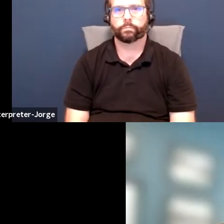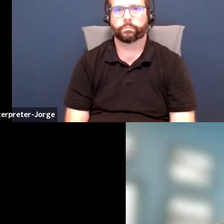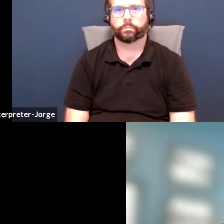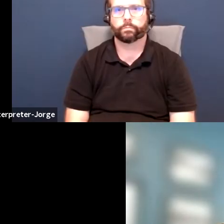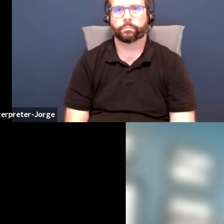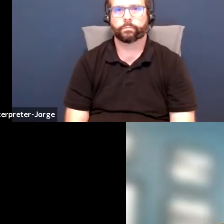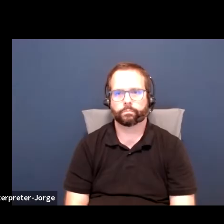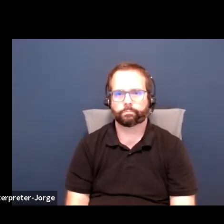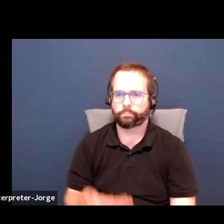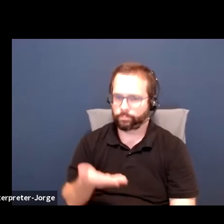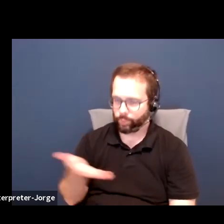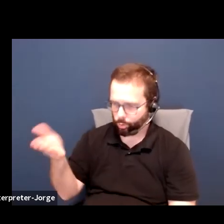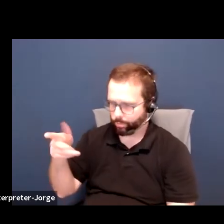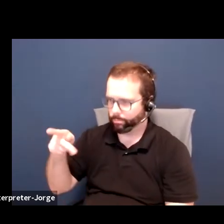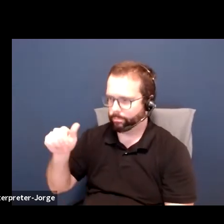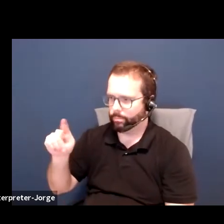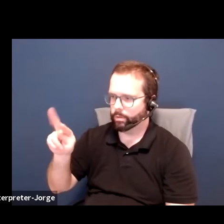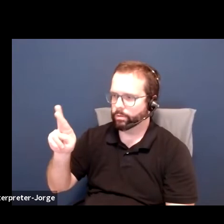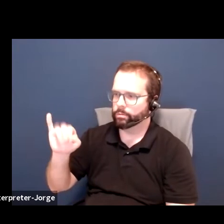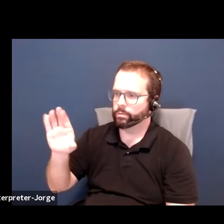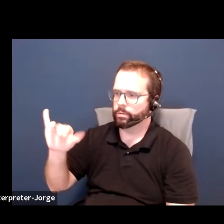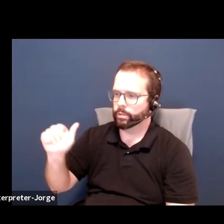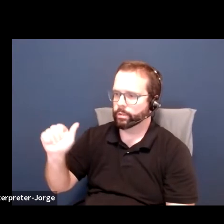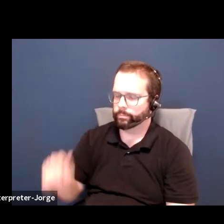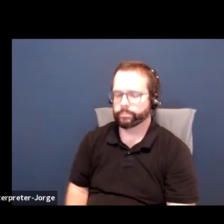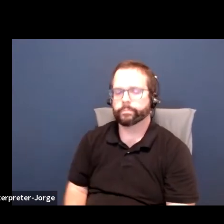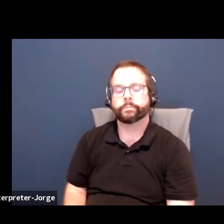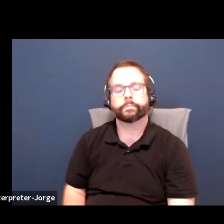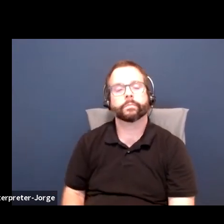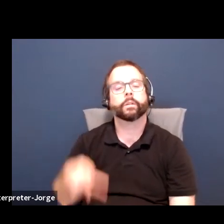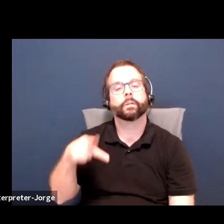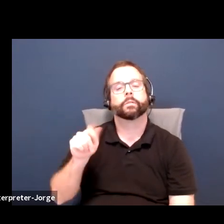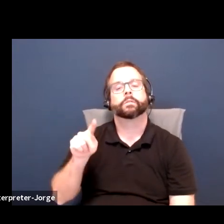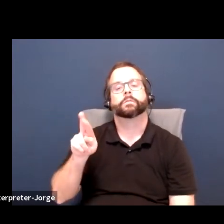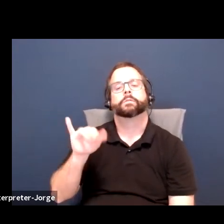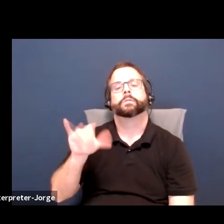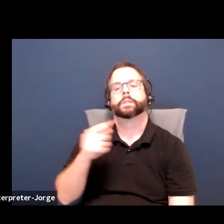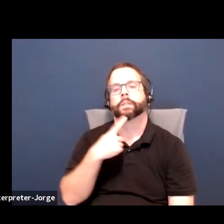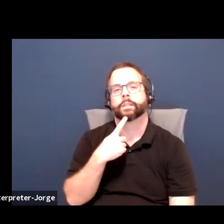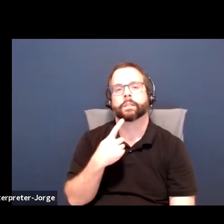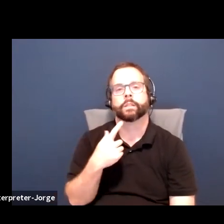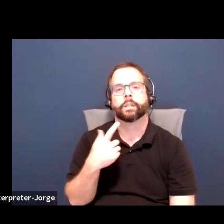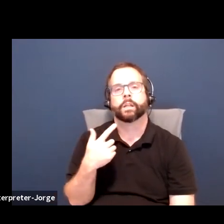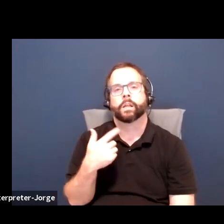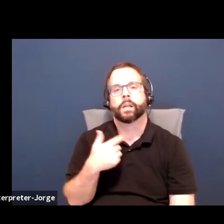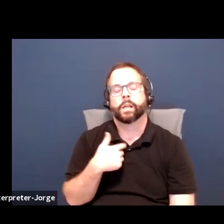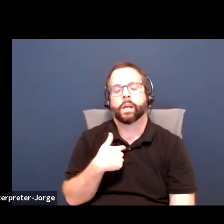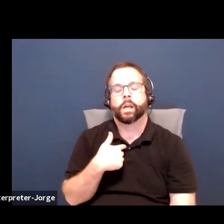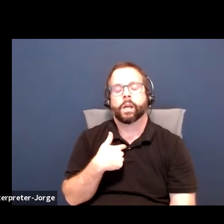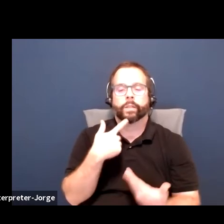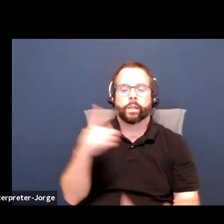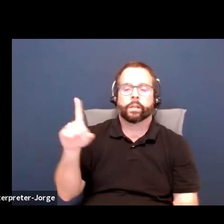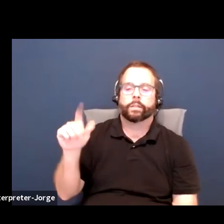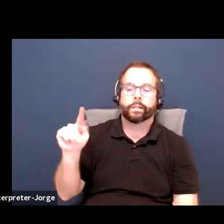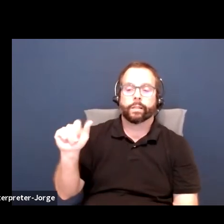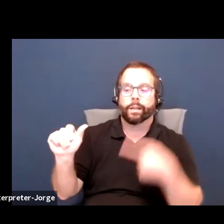Oh, go ahead, Patricia. I was just going to say, data is power. Information is power.